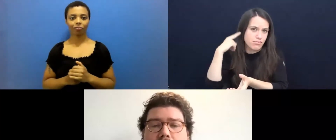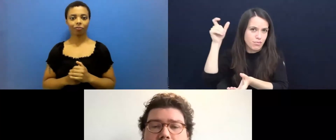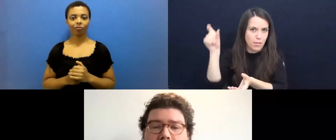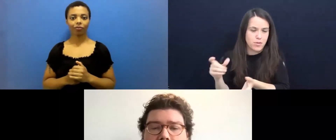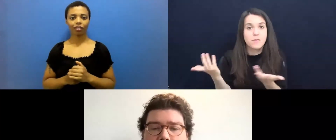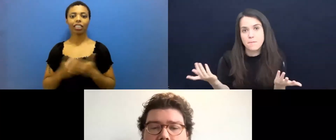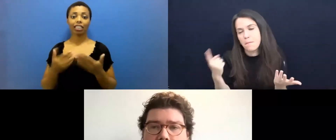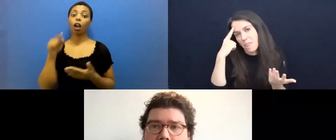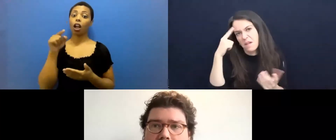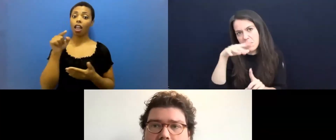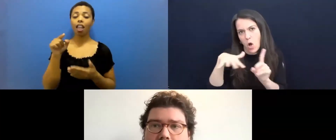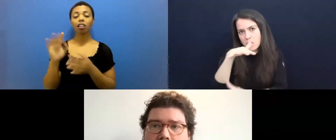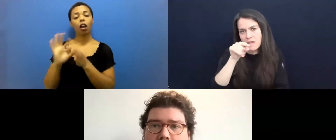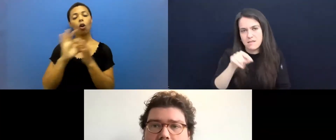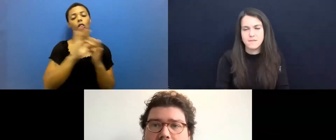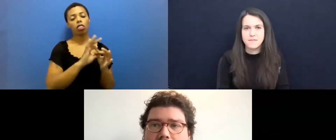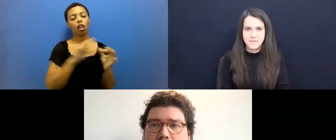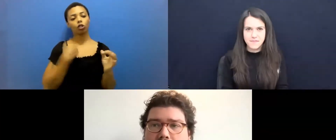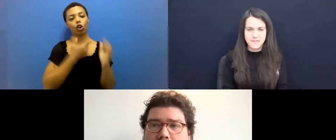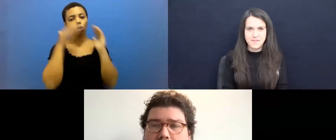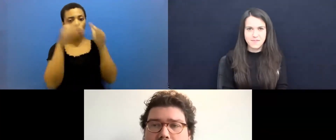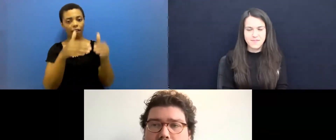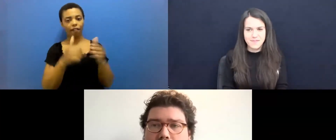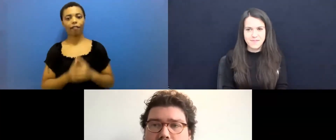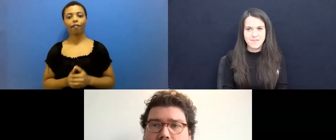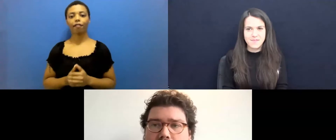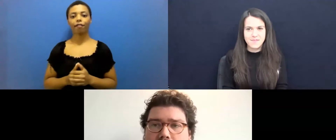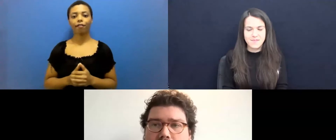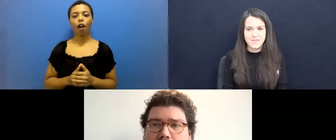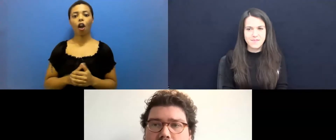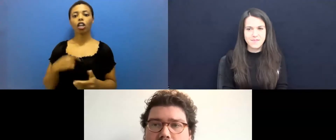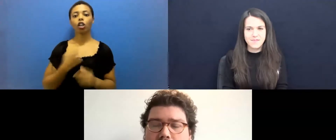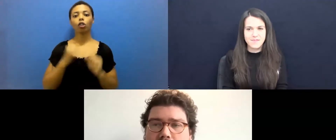of the context that the tactile board can be used.